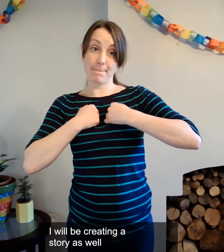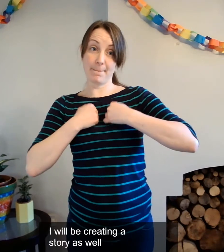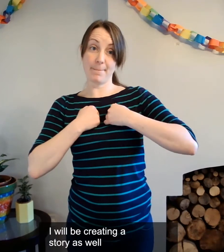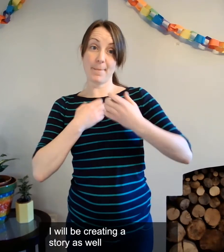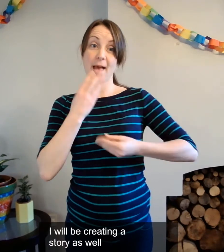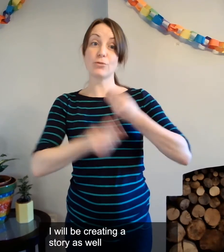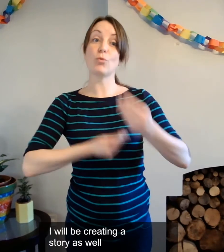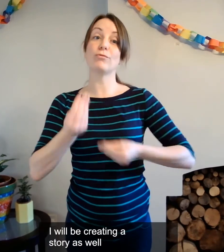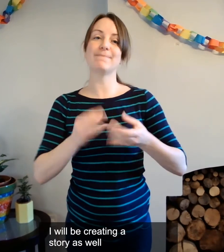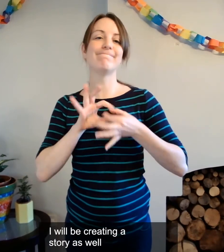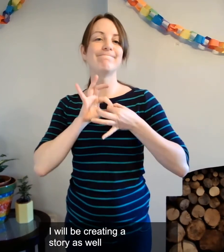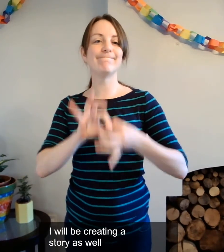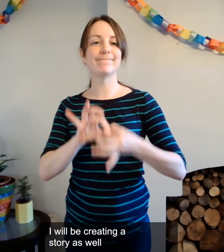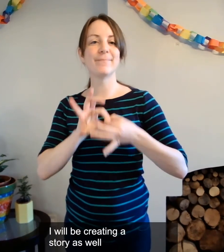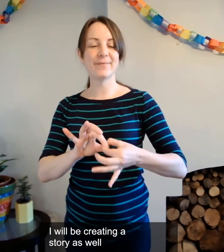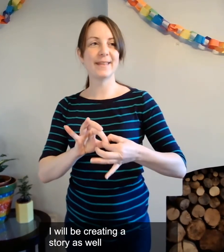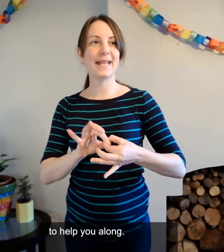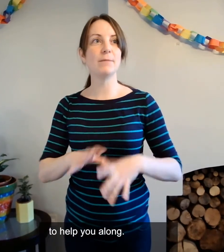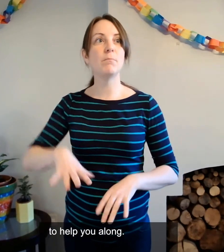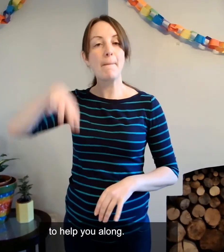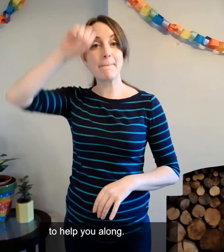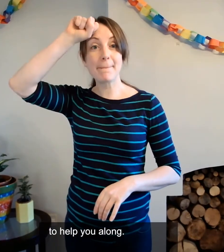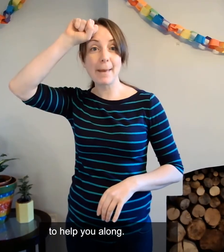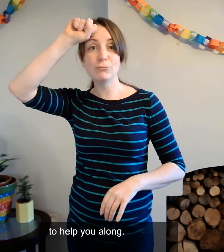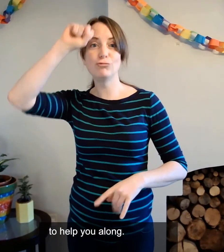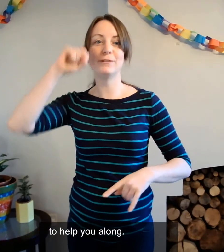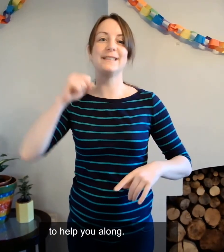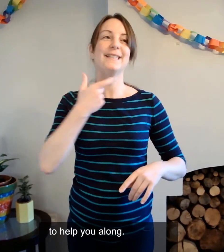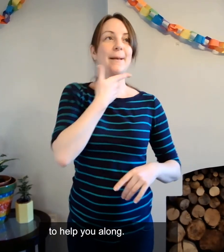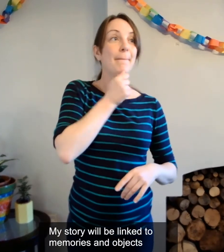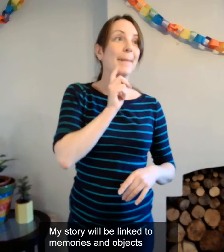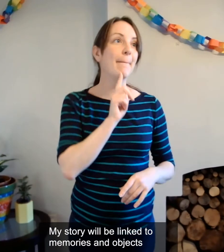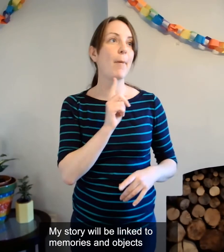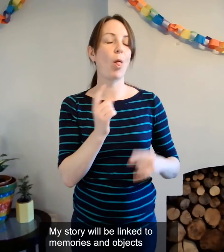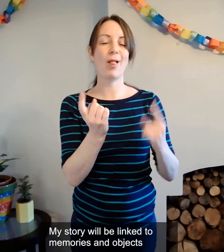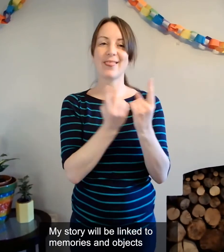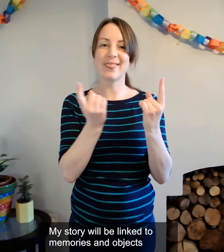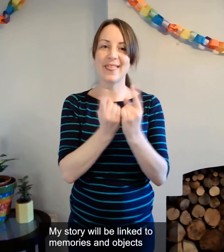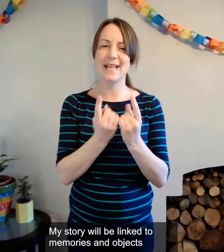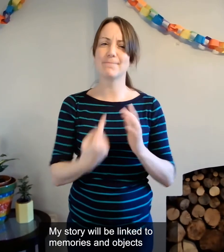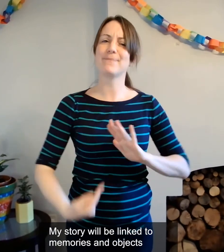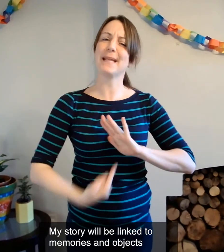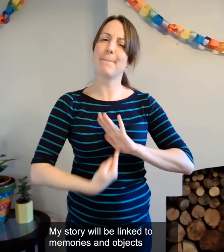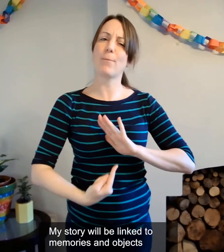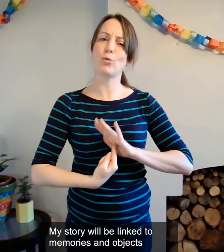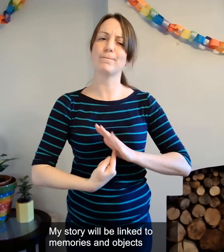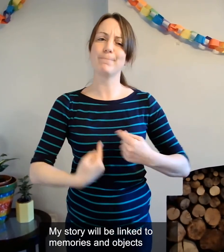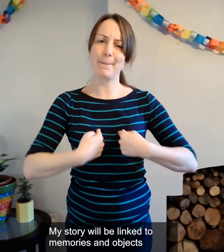I will be creating a story as well to help you along. My story will be linked to memories and objects